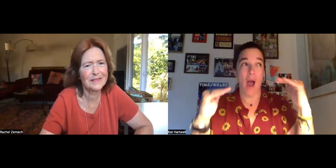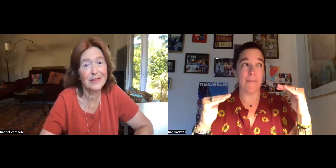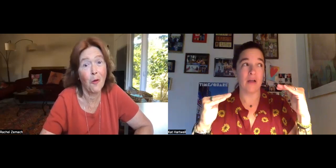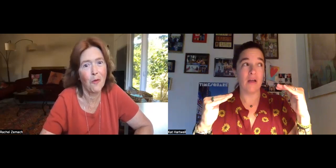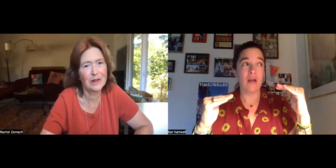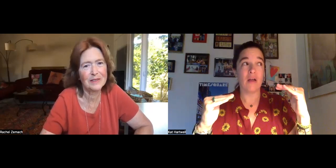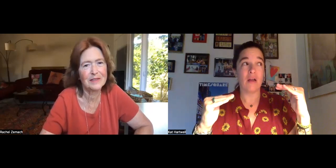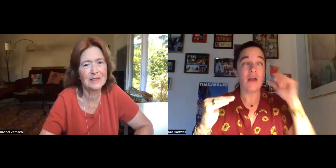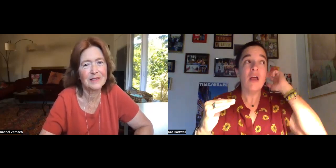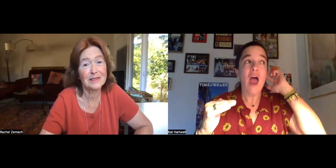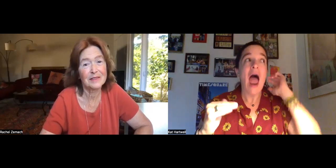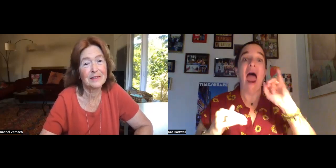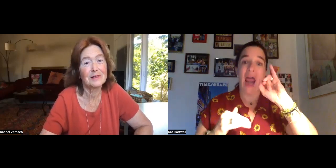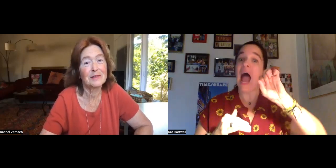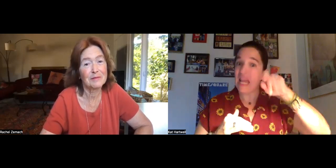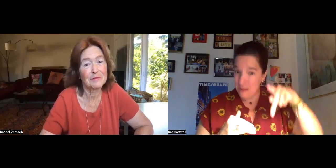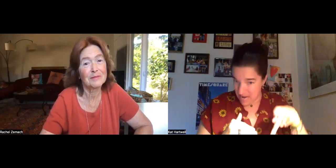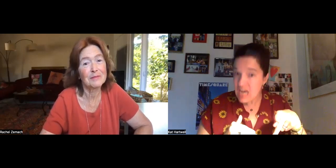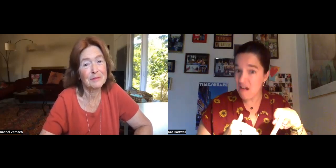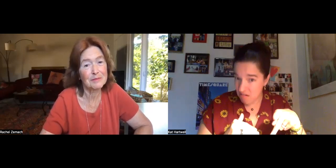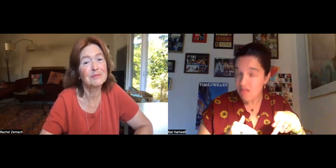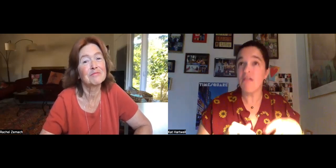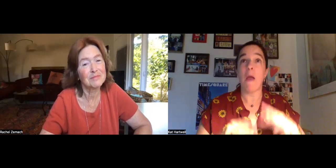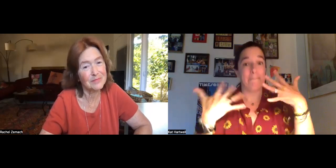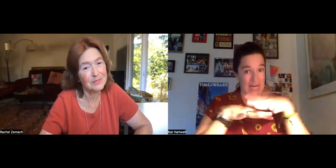up, had an IEP,